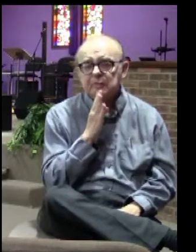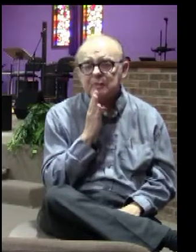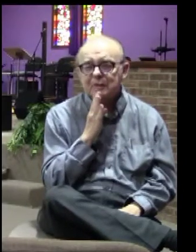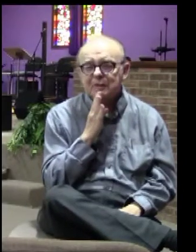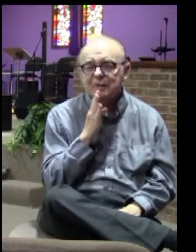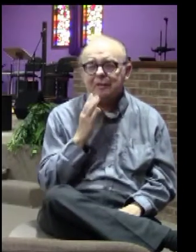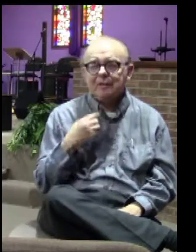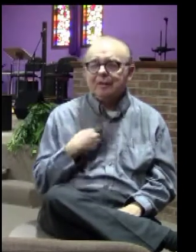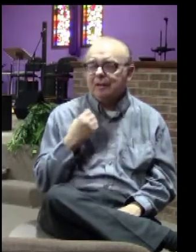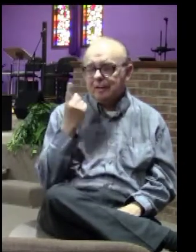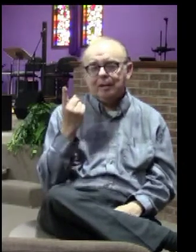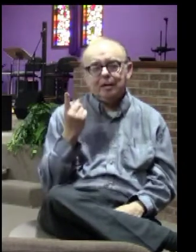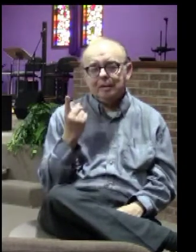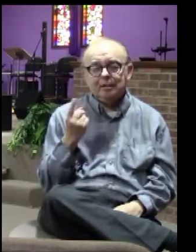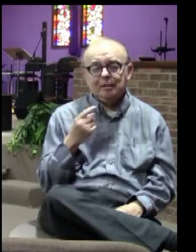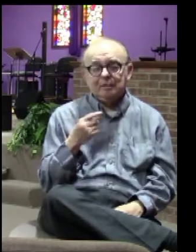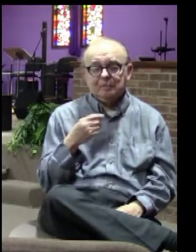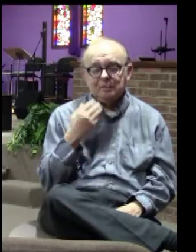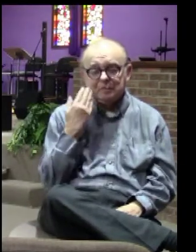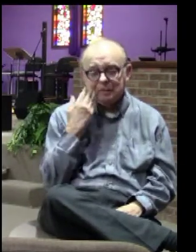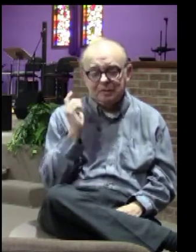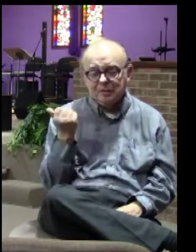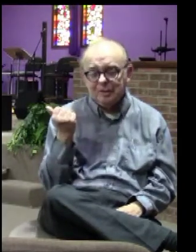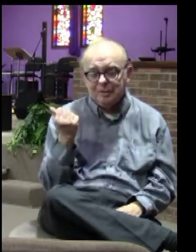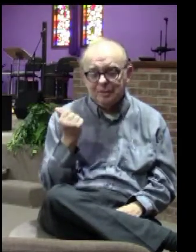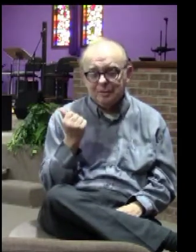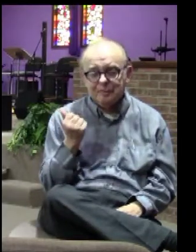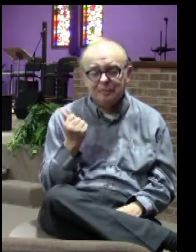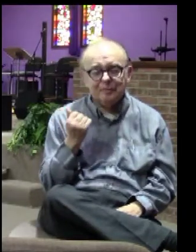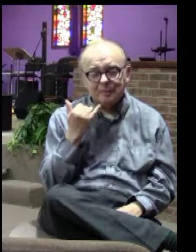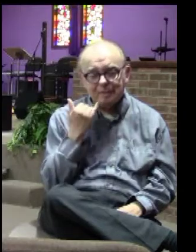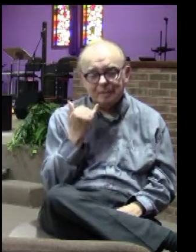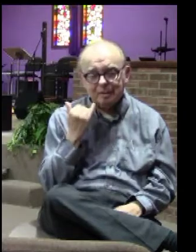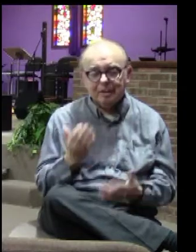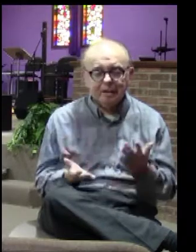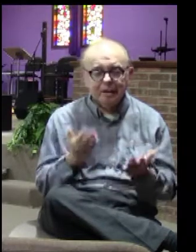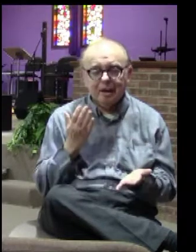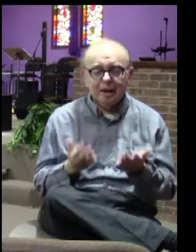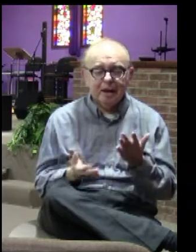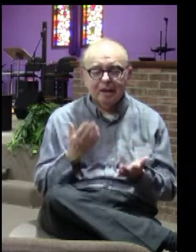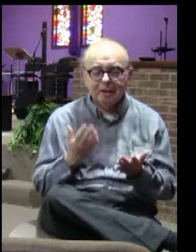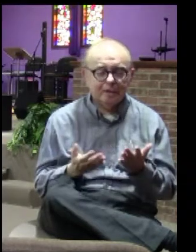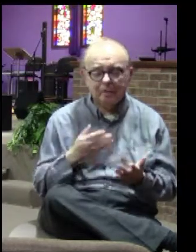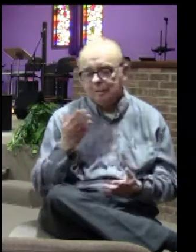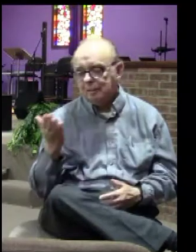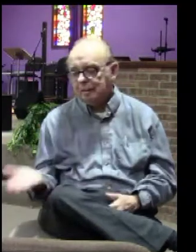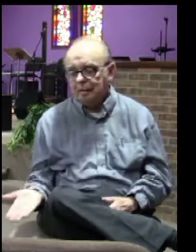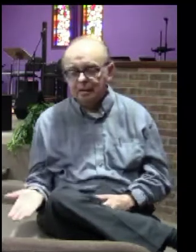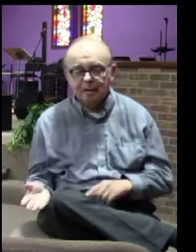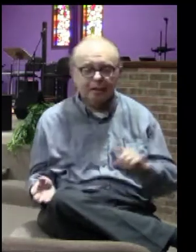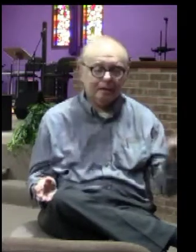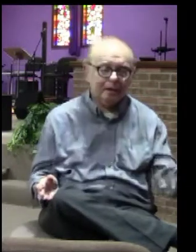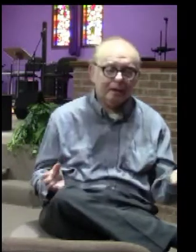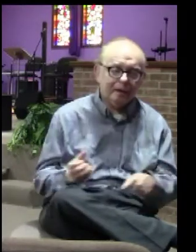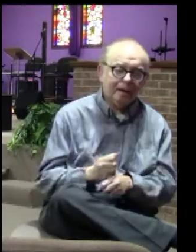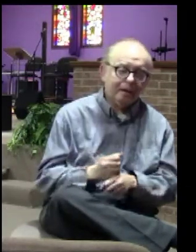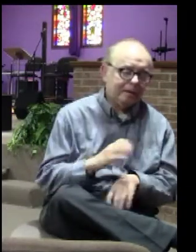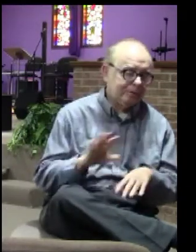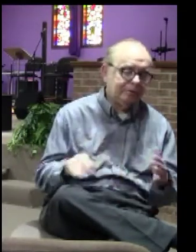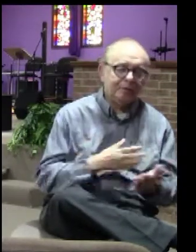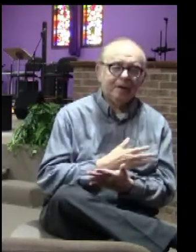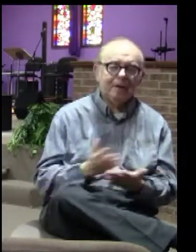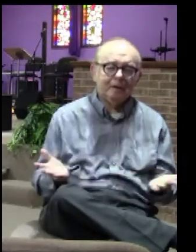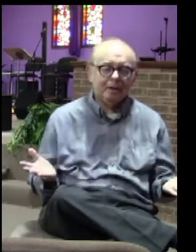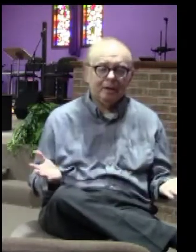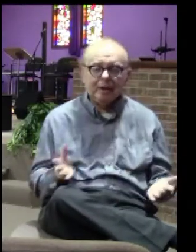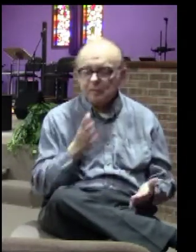So I don't even realize who was on the other phone, because they probably had laid the phone down like this and went out and did whatever they wanted